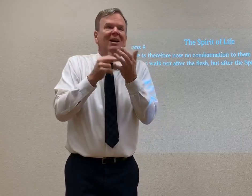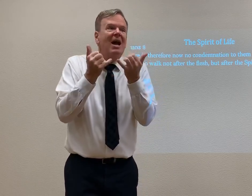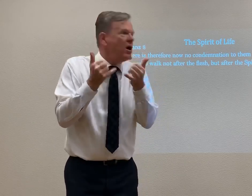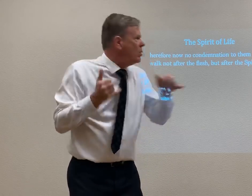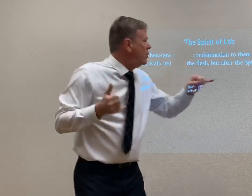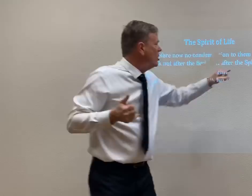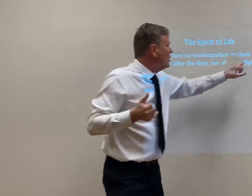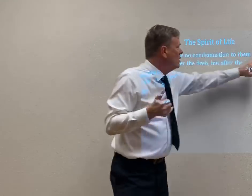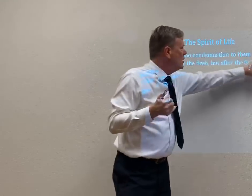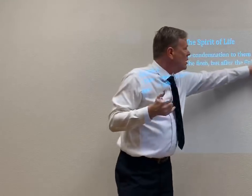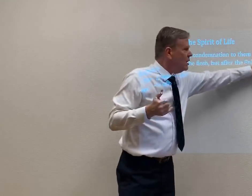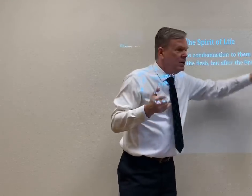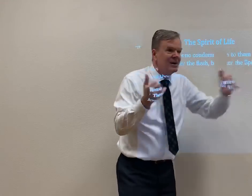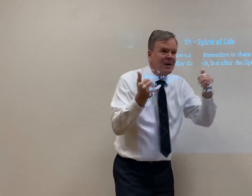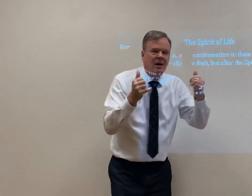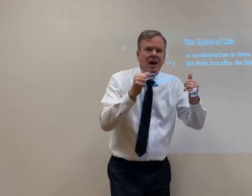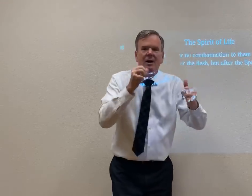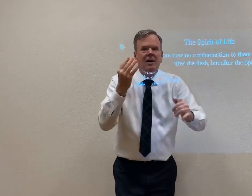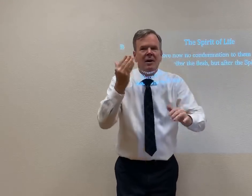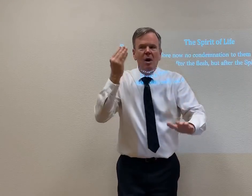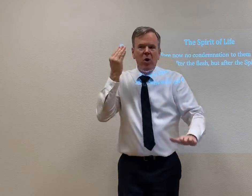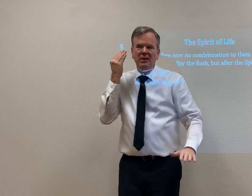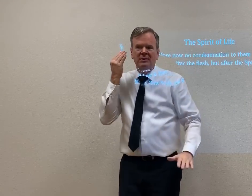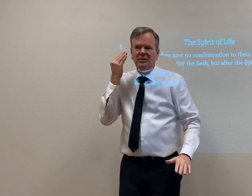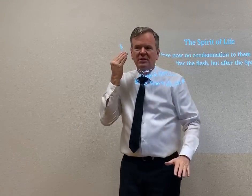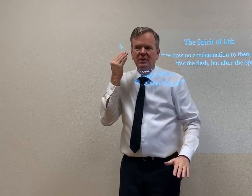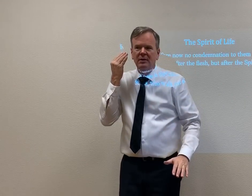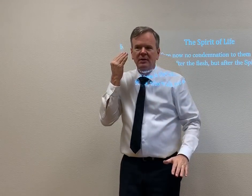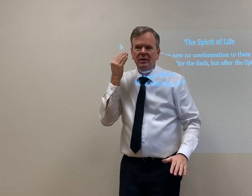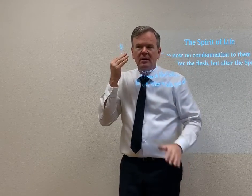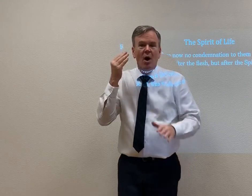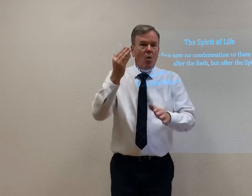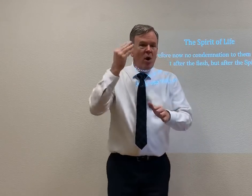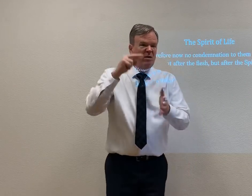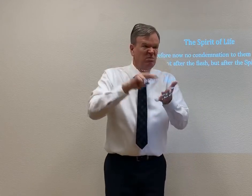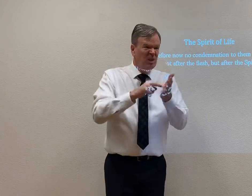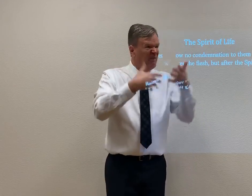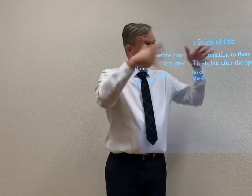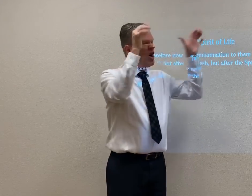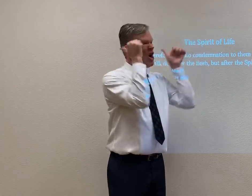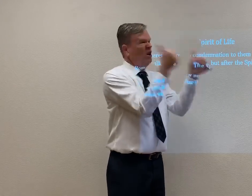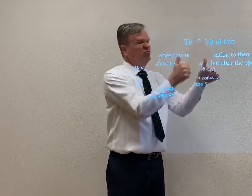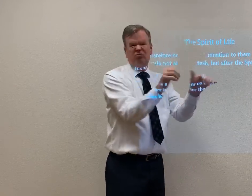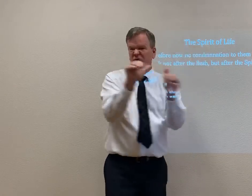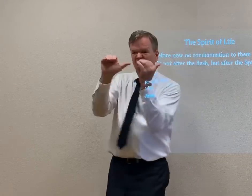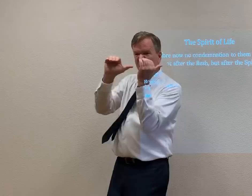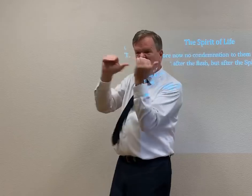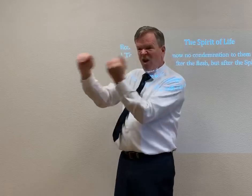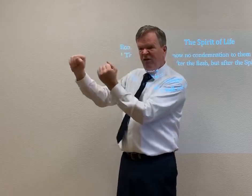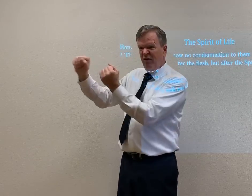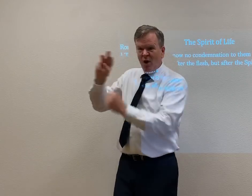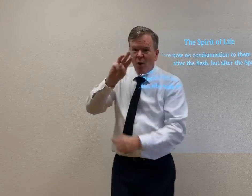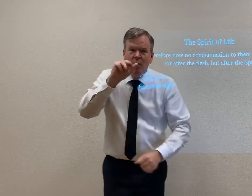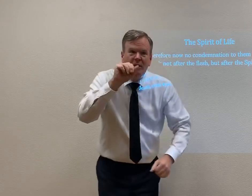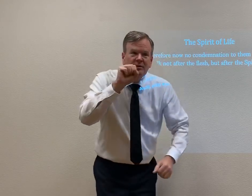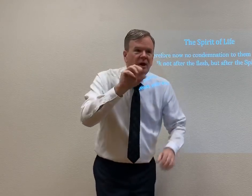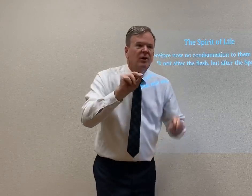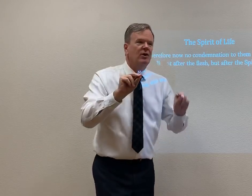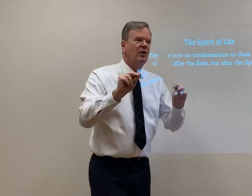Them which are, so those people and what they're doing right now. It's not a past tense thing. It says, oh, they were in Christ,